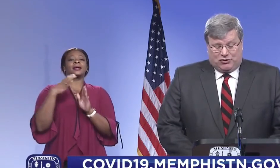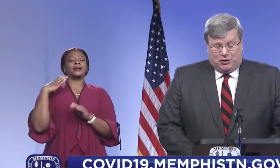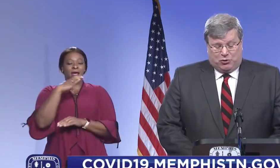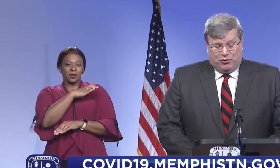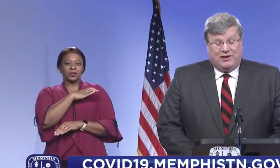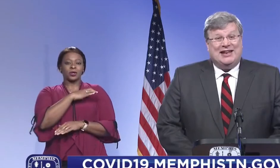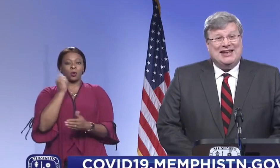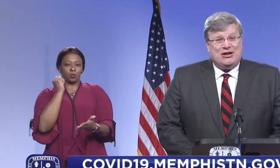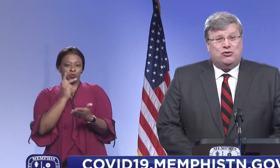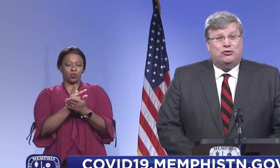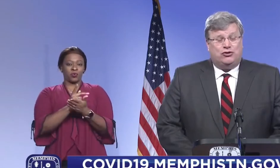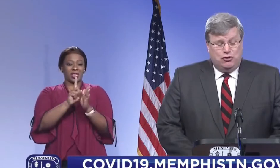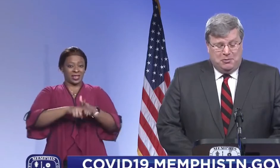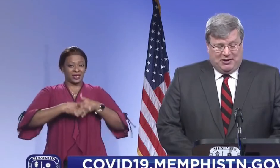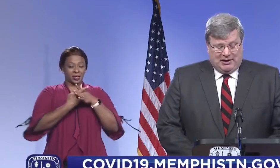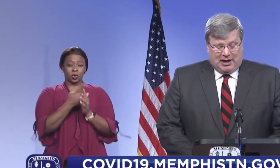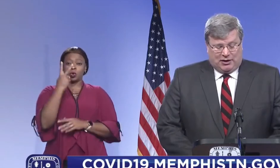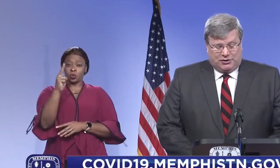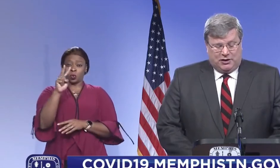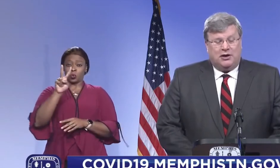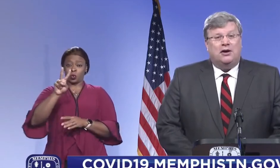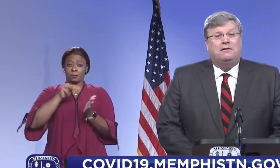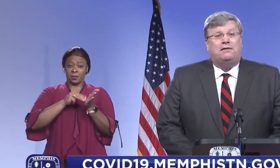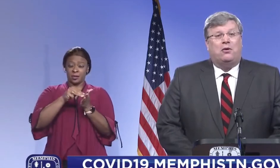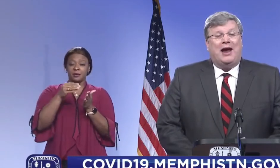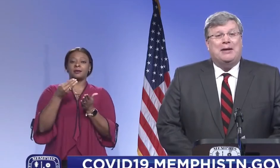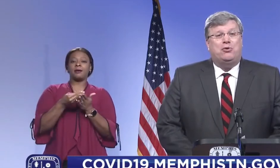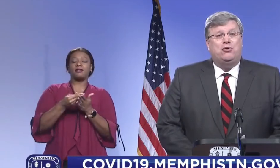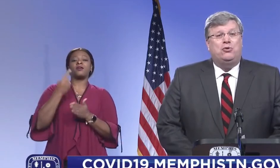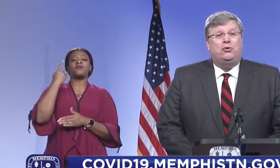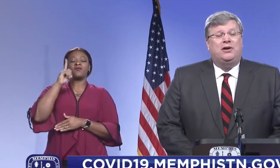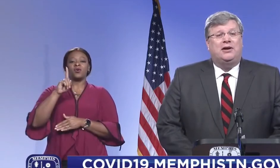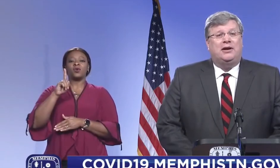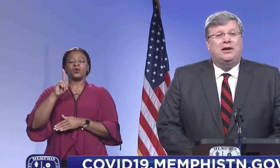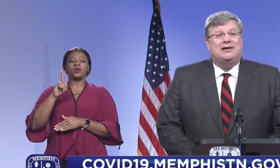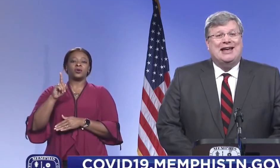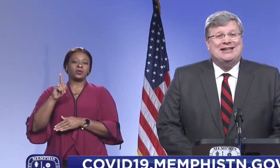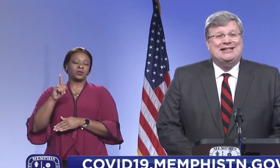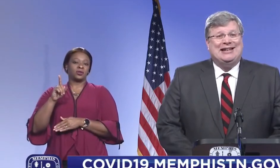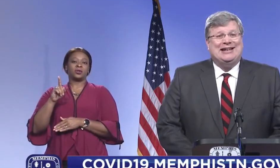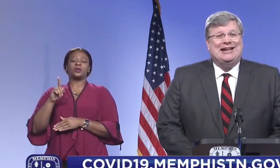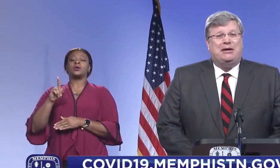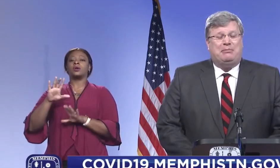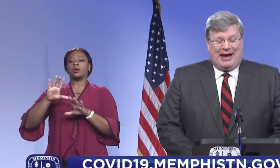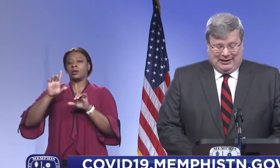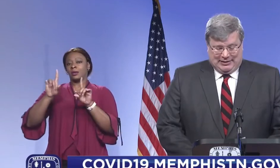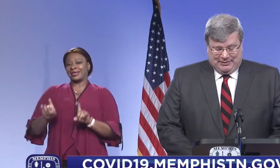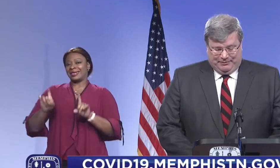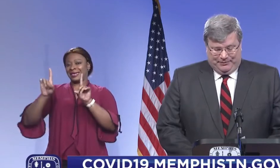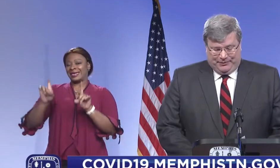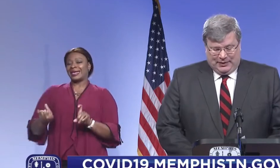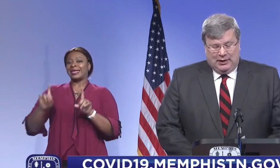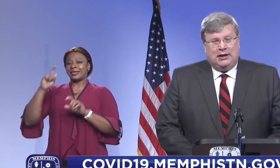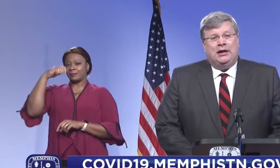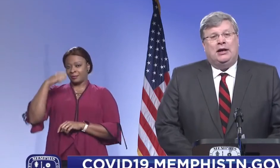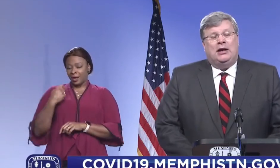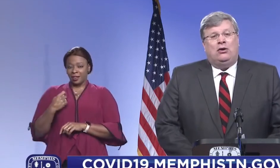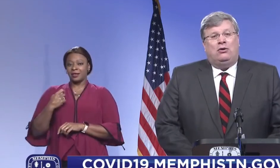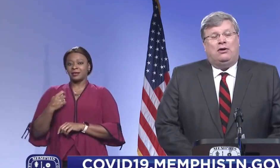the City Council approved the initial $2 million for a pooled testing pilot.